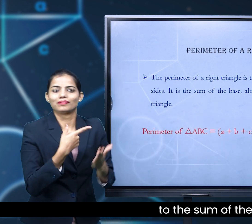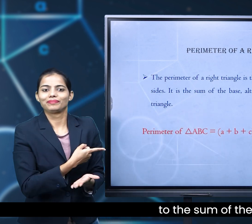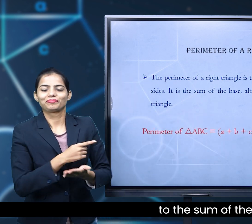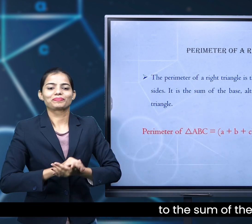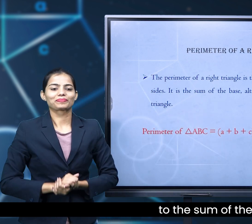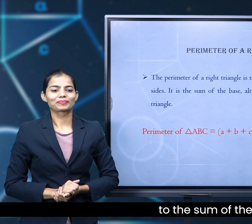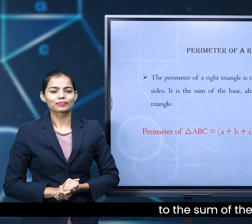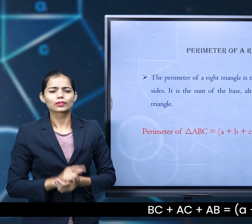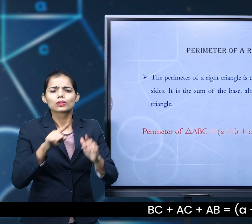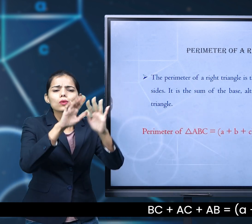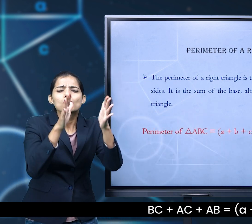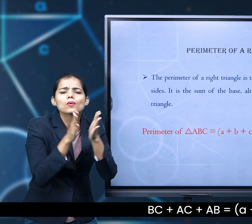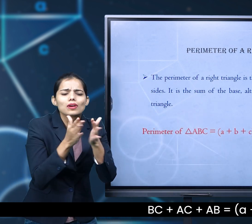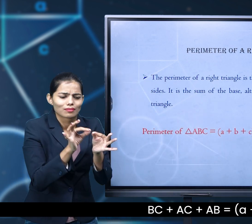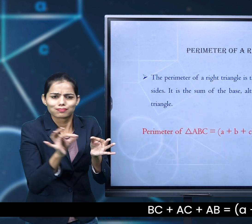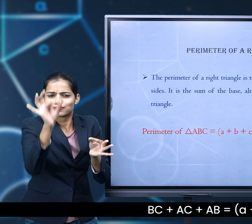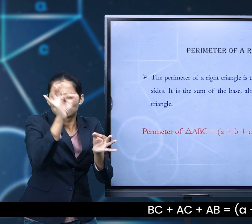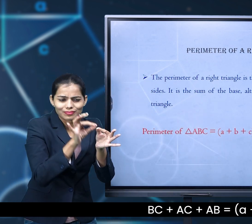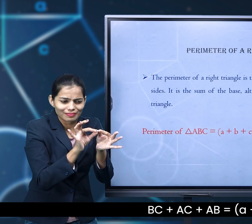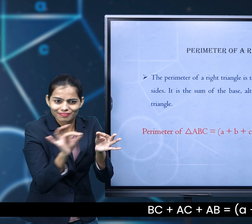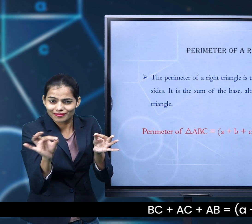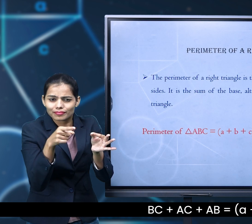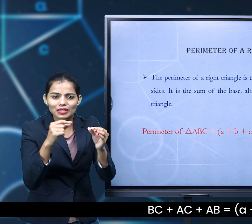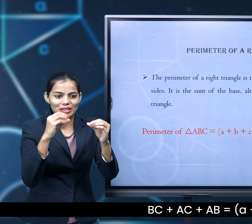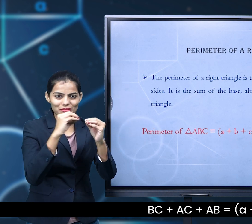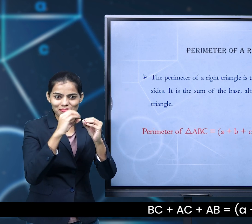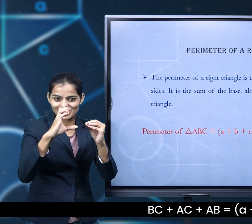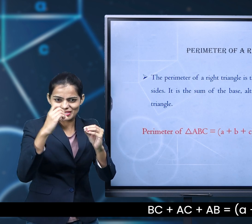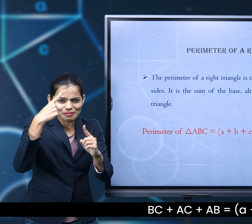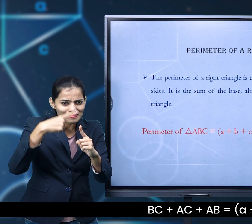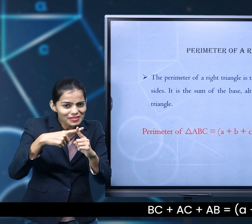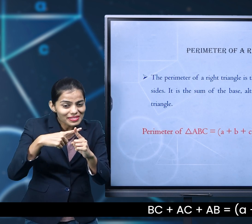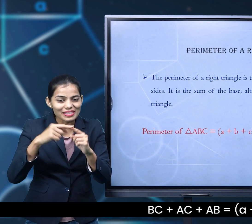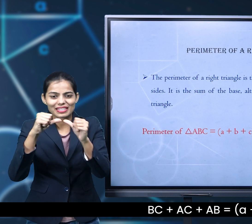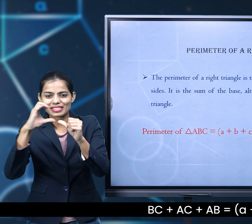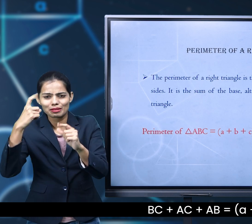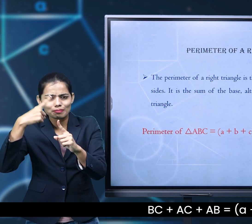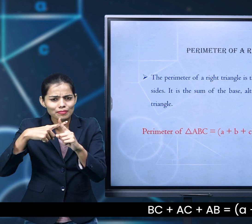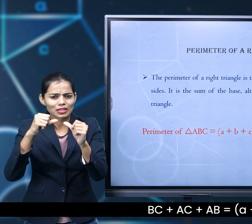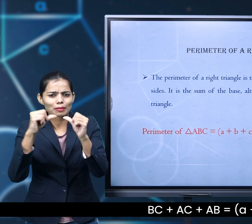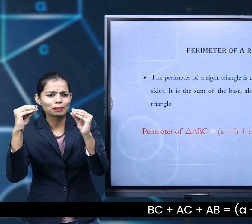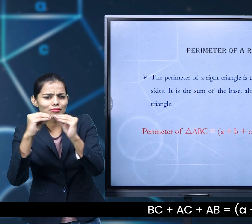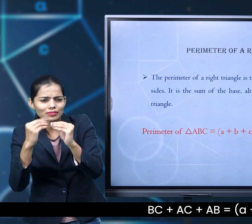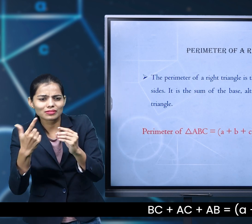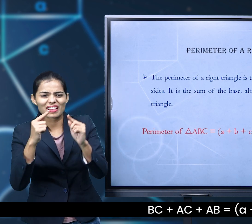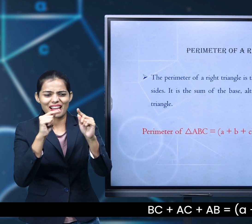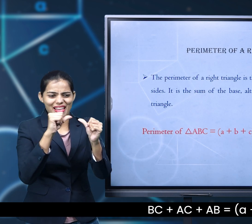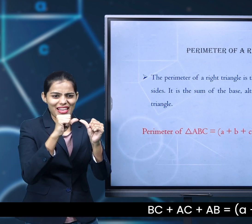sides BC plus AC plus AB is equal to A plus B plus